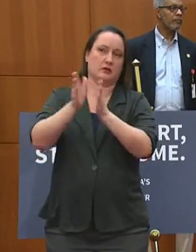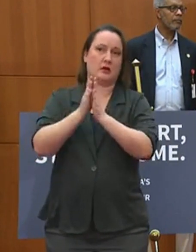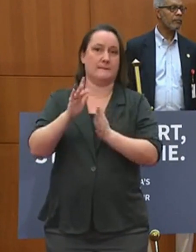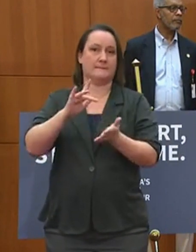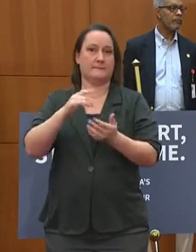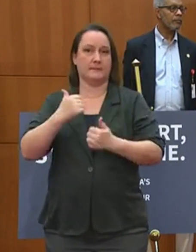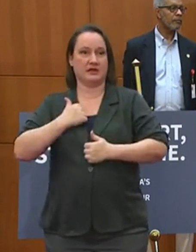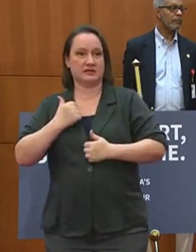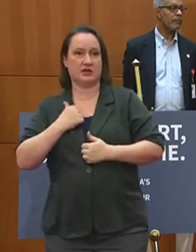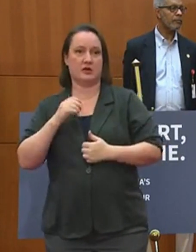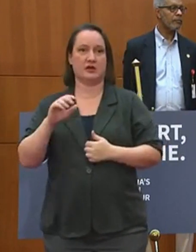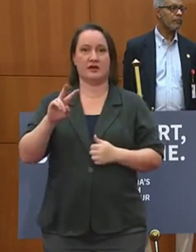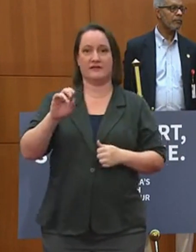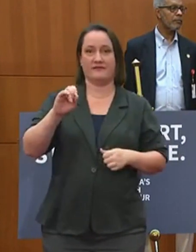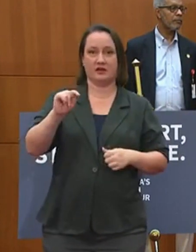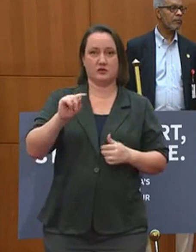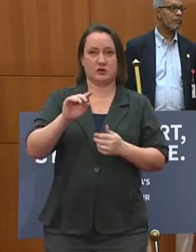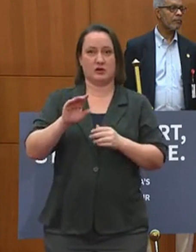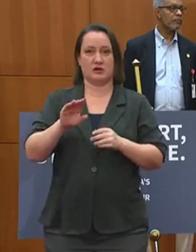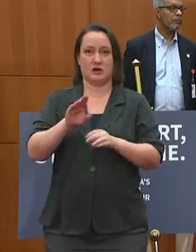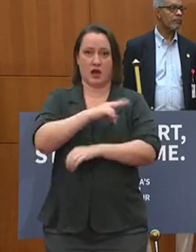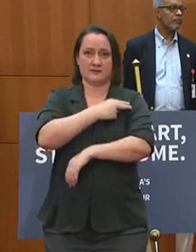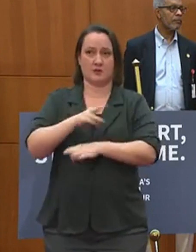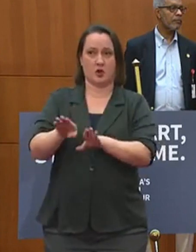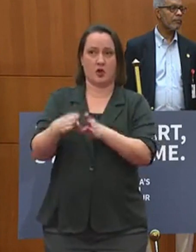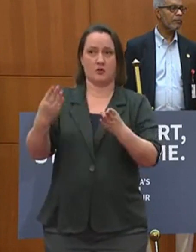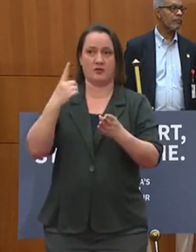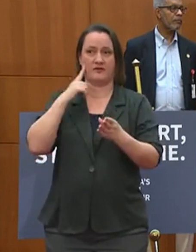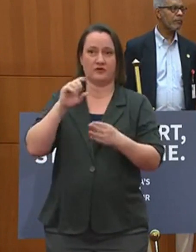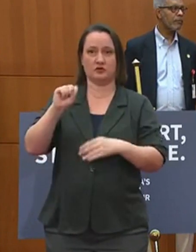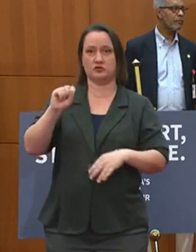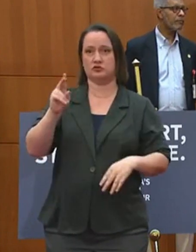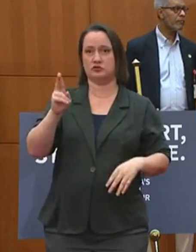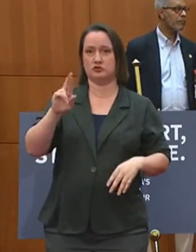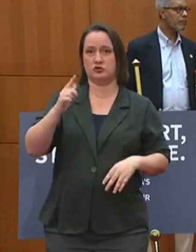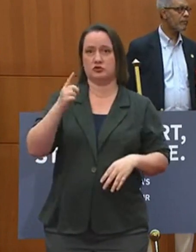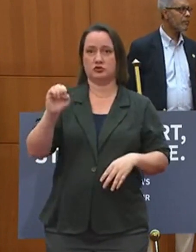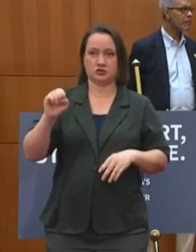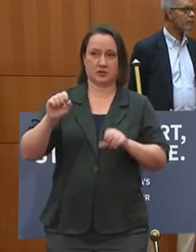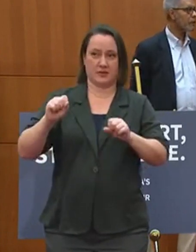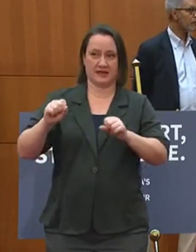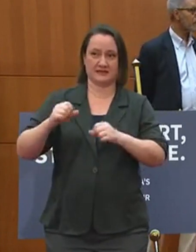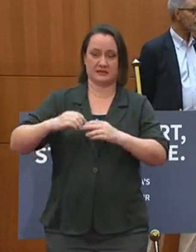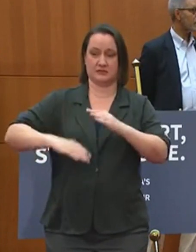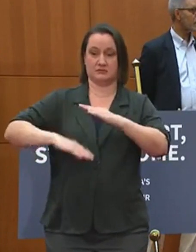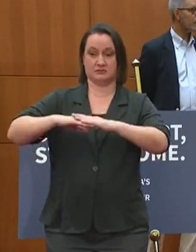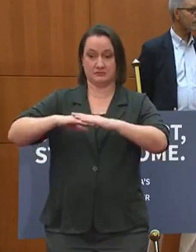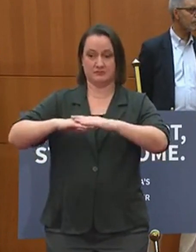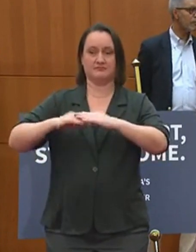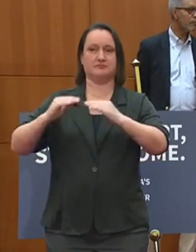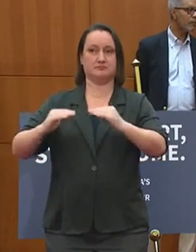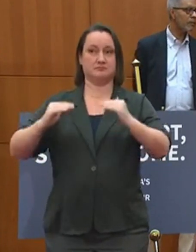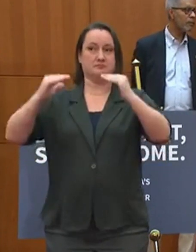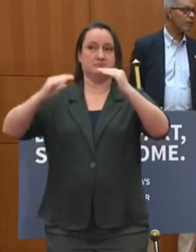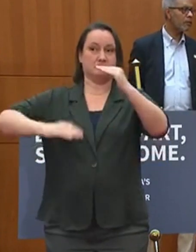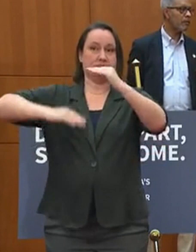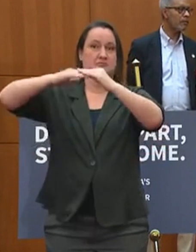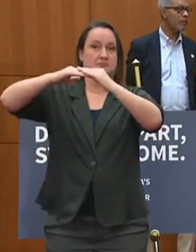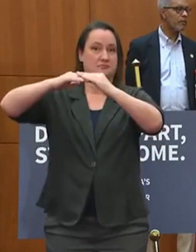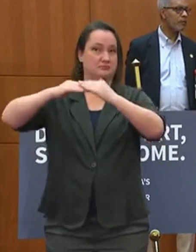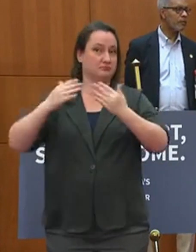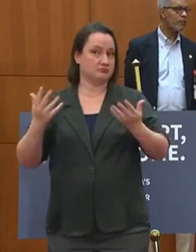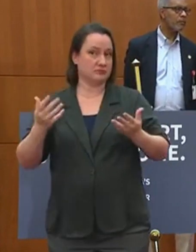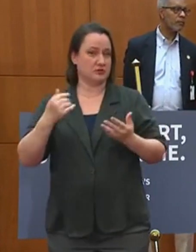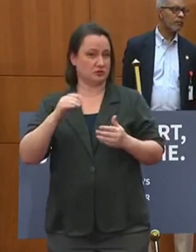for surge capacity. I was wondering if the state was aware of this and, you know, whether the administration had a response to that request. I'm going to let